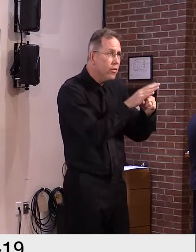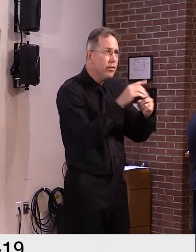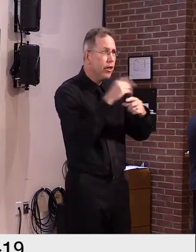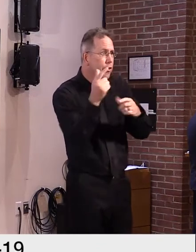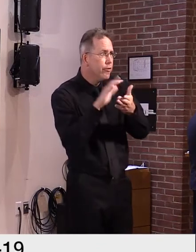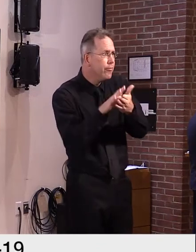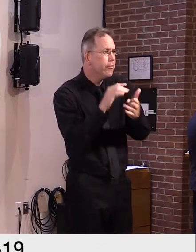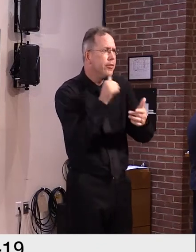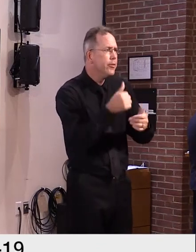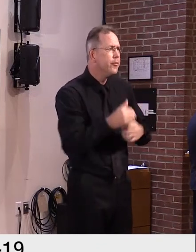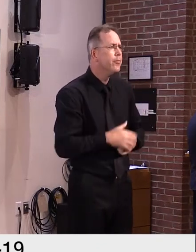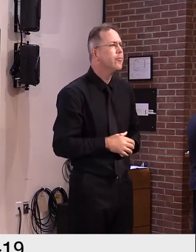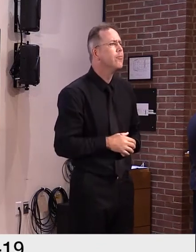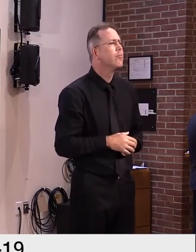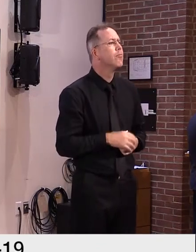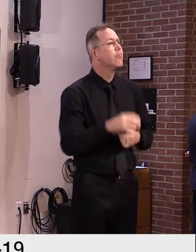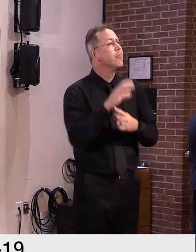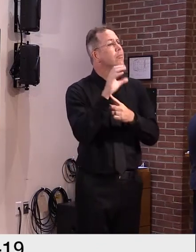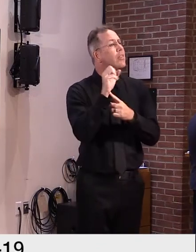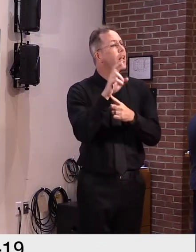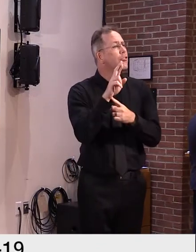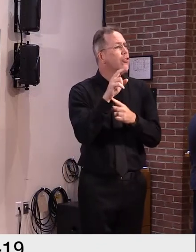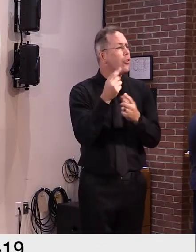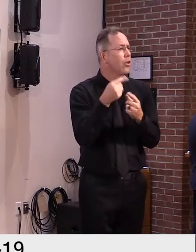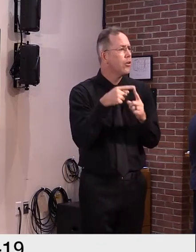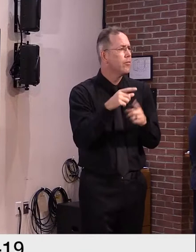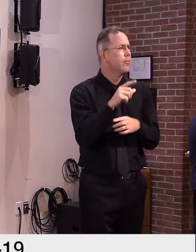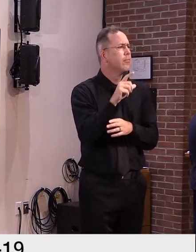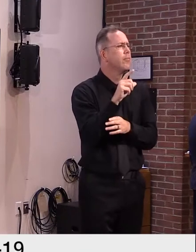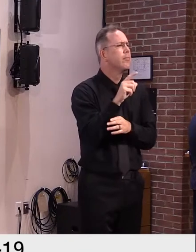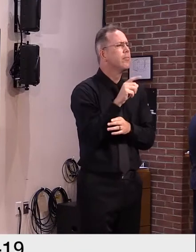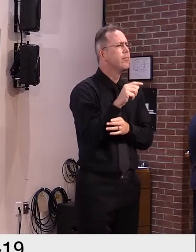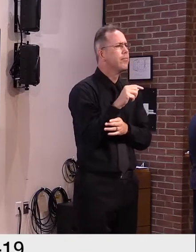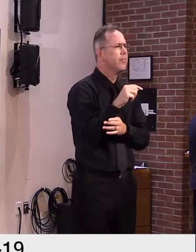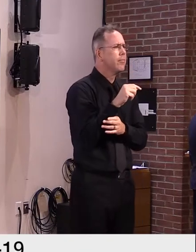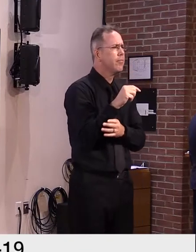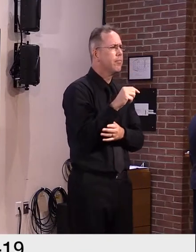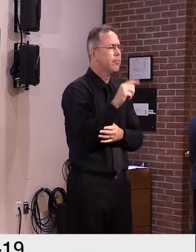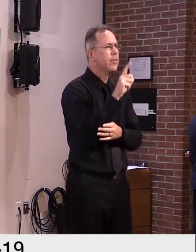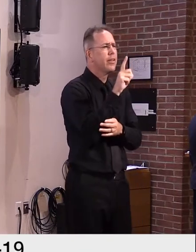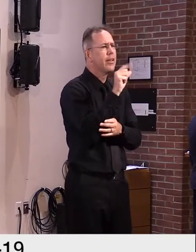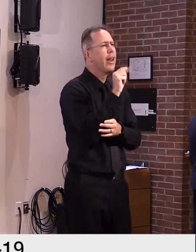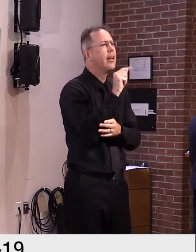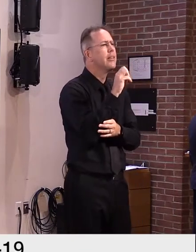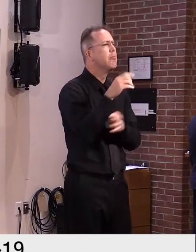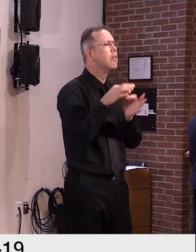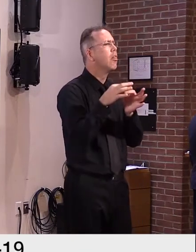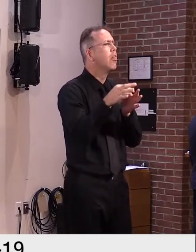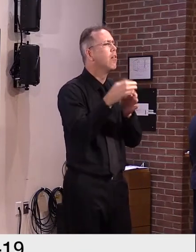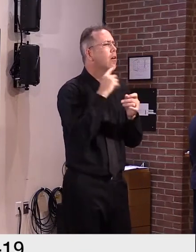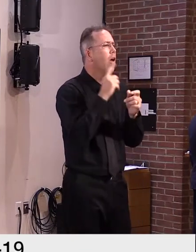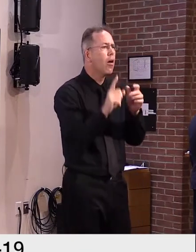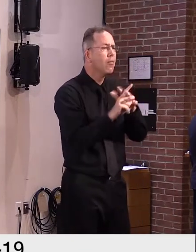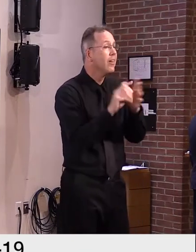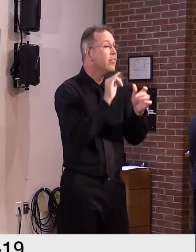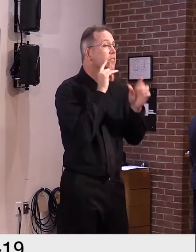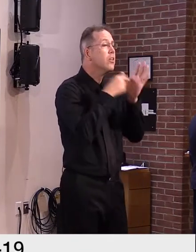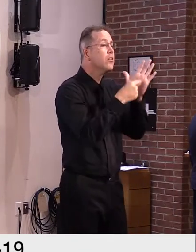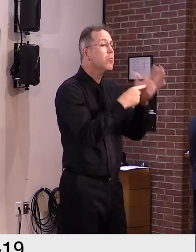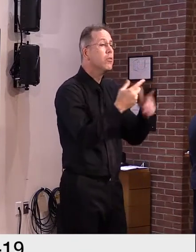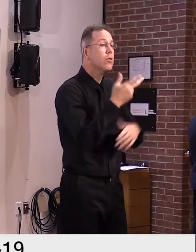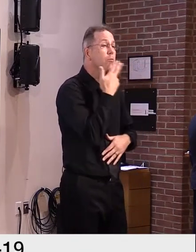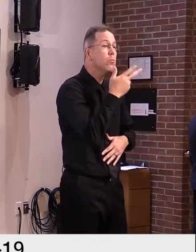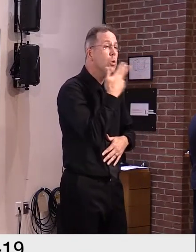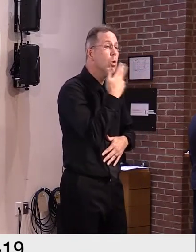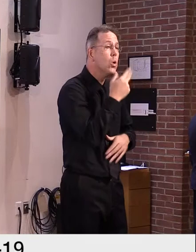it a latency period. You get exposed to something, let's say tobacco. Generally, people don't die of lung cancer in